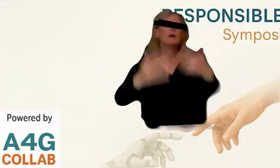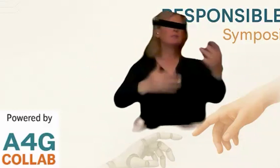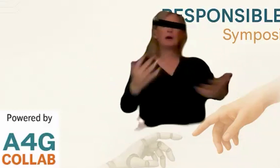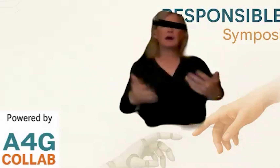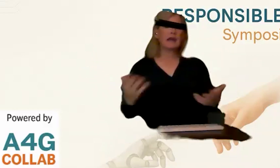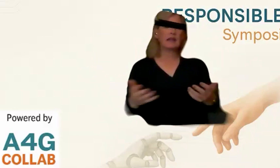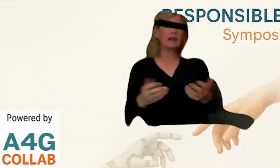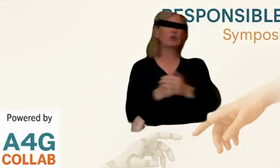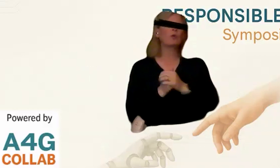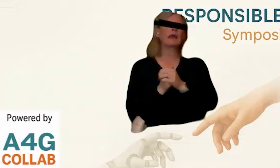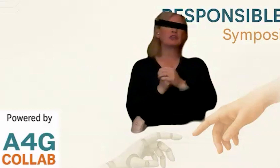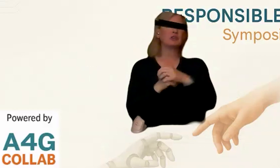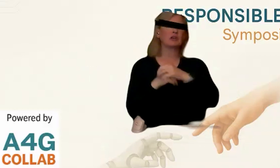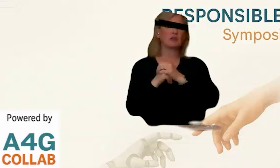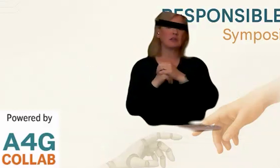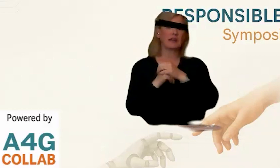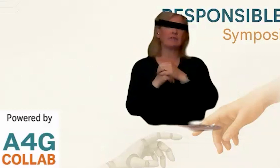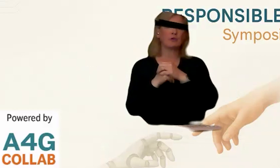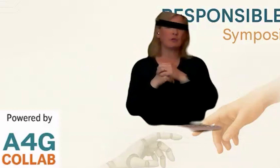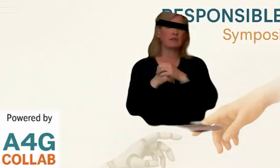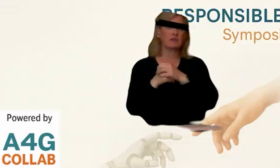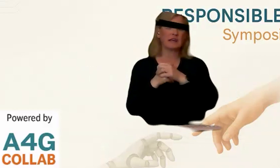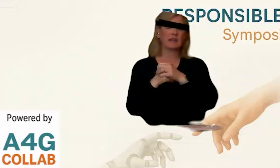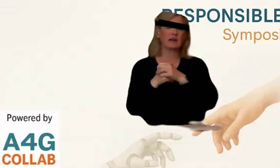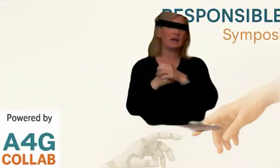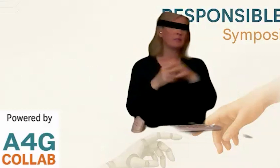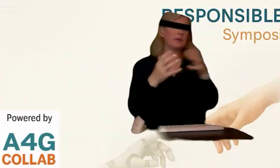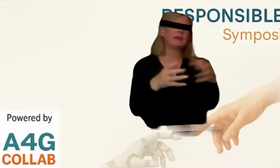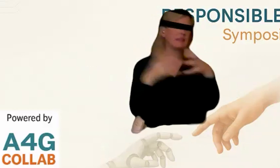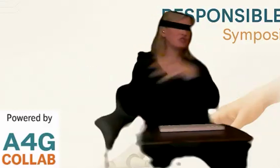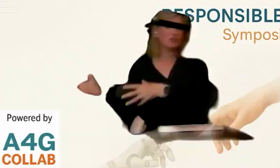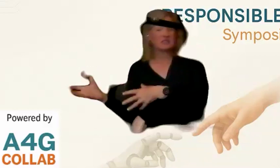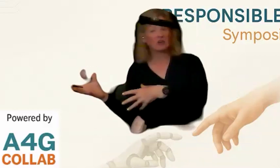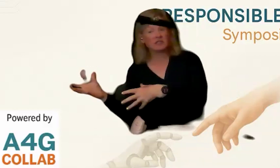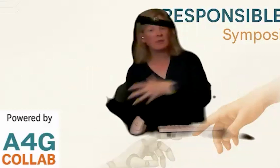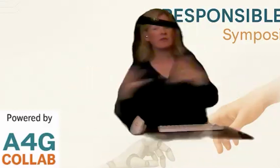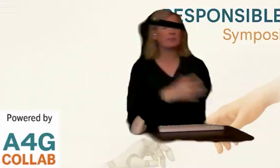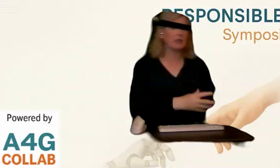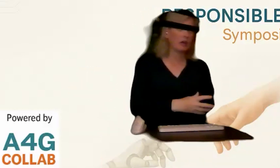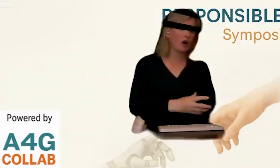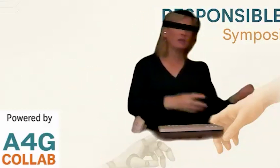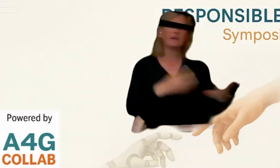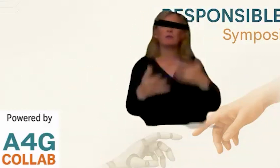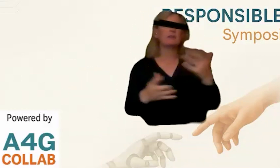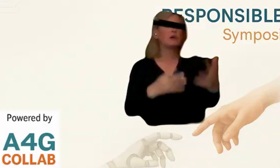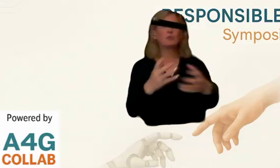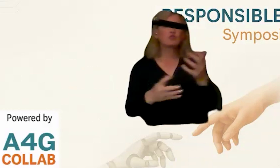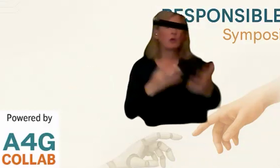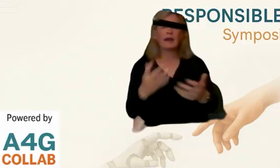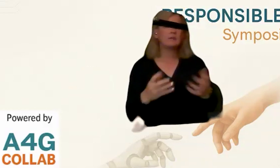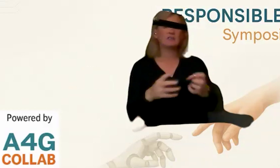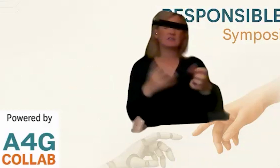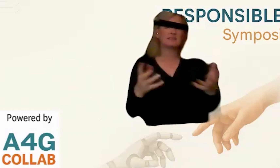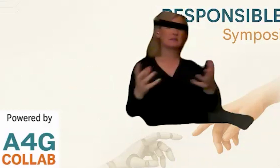choice, but at a granular level with their data. Maybe you share some of it, but not all of it.